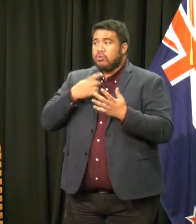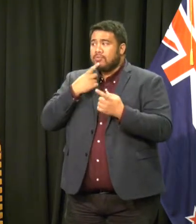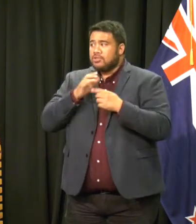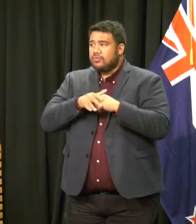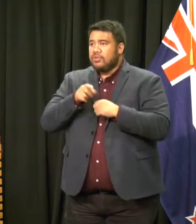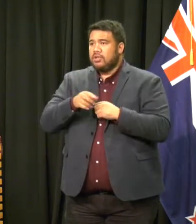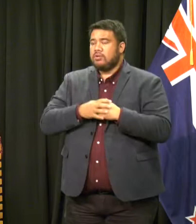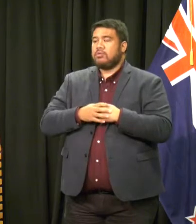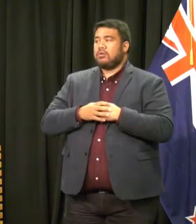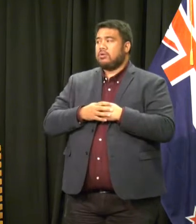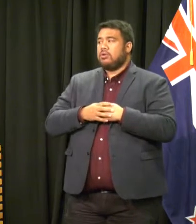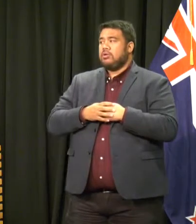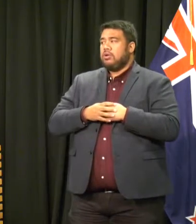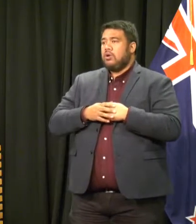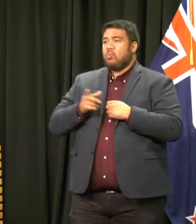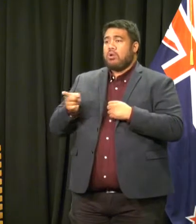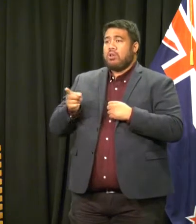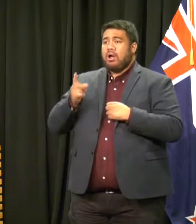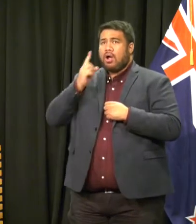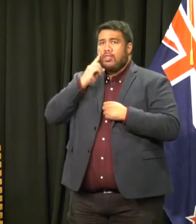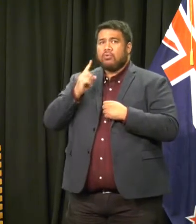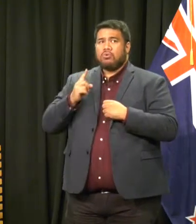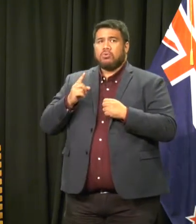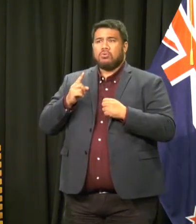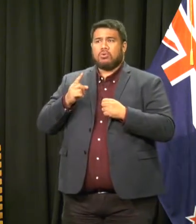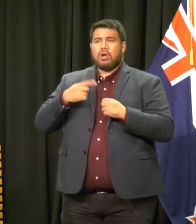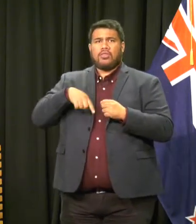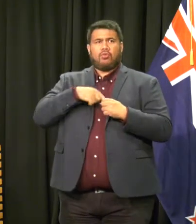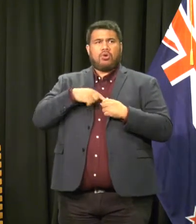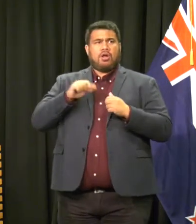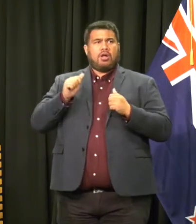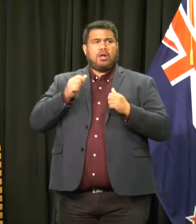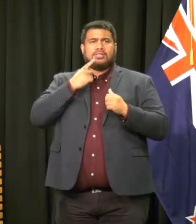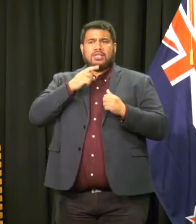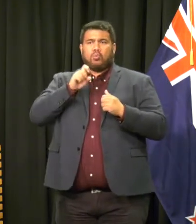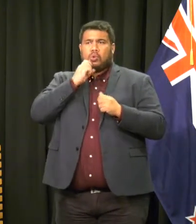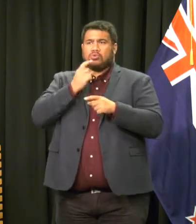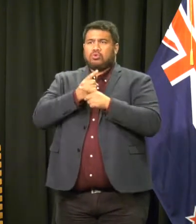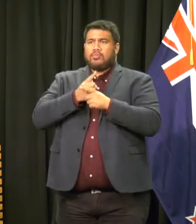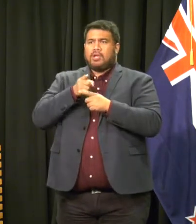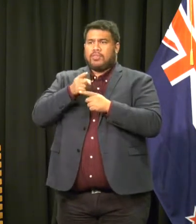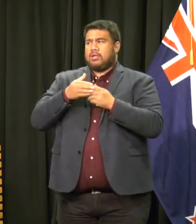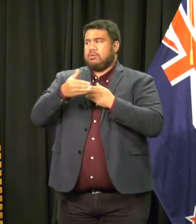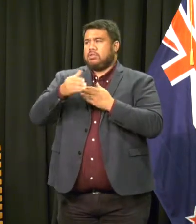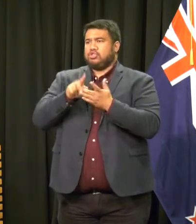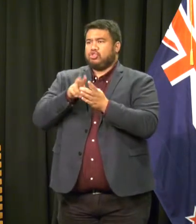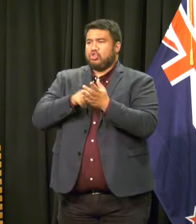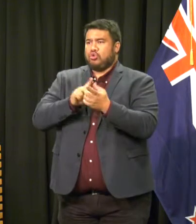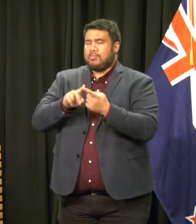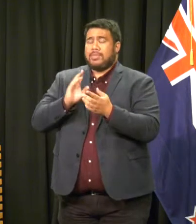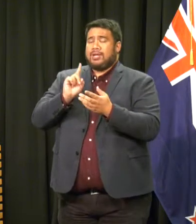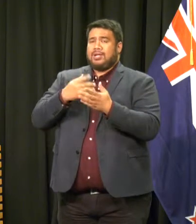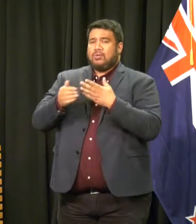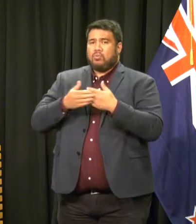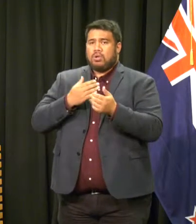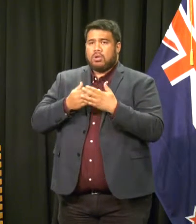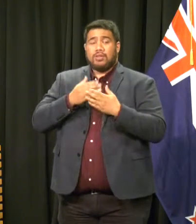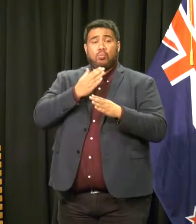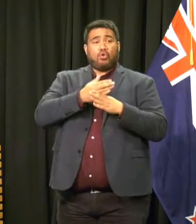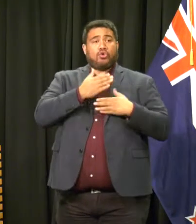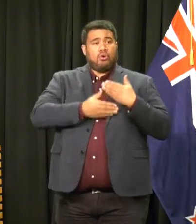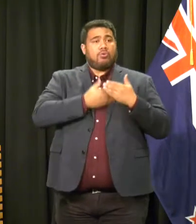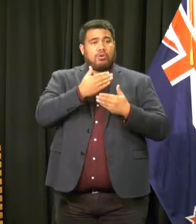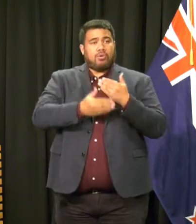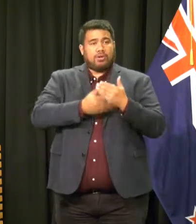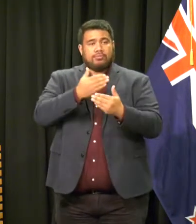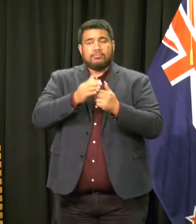likely. I thought that we'd talked about June, but look, regardless, the work is ongoing. I know police are doing the policy